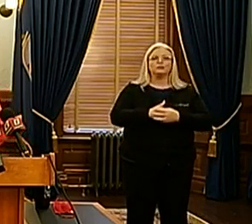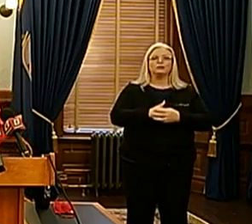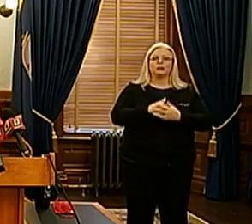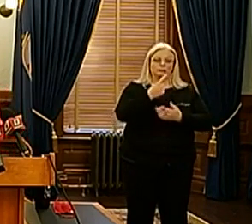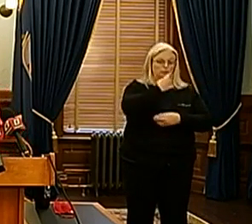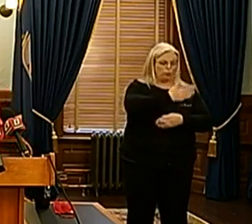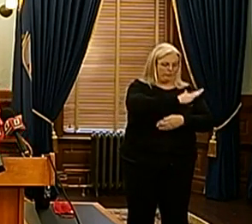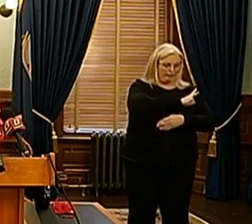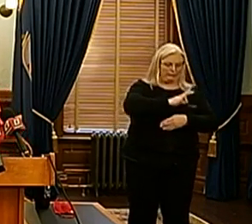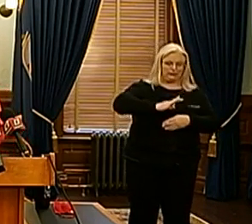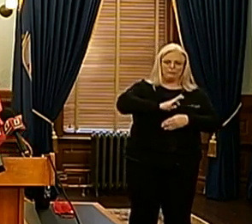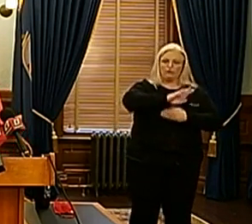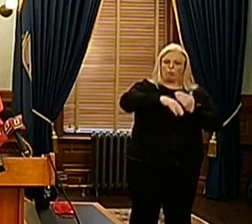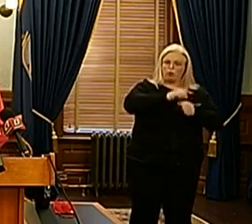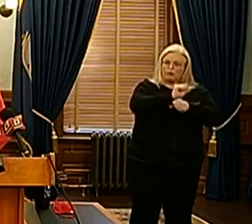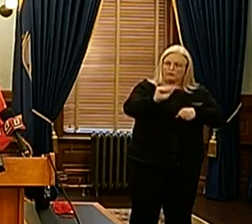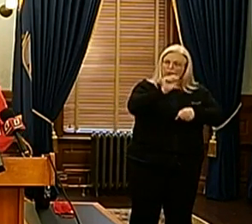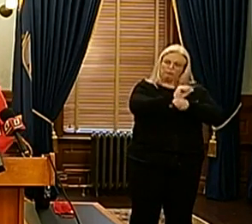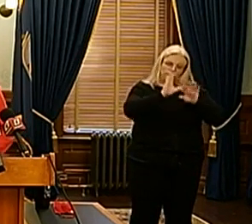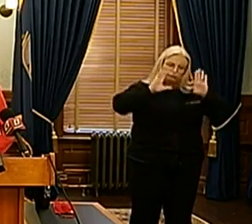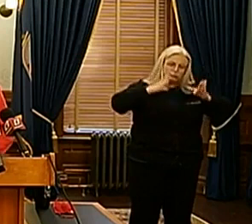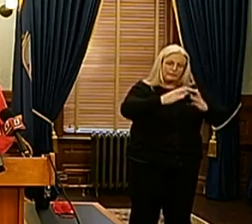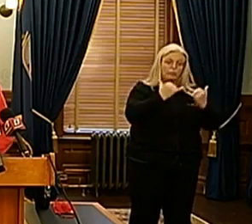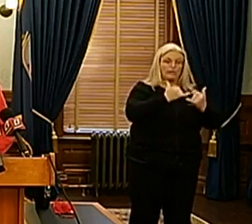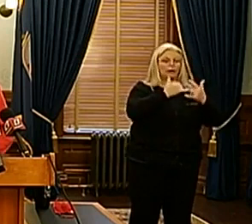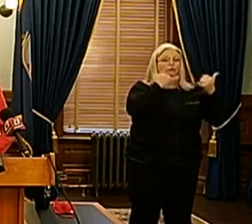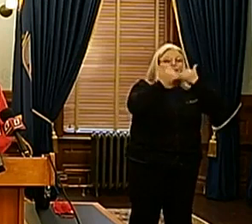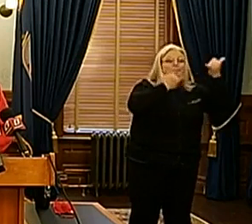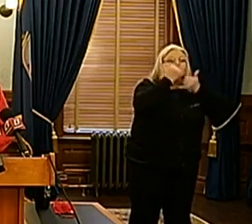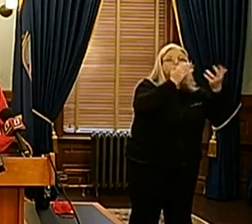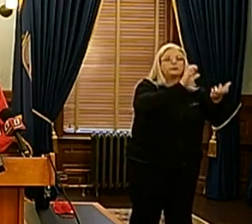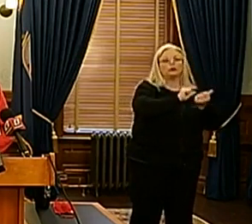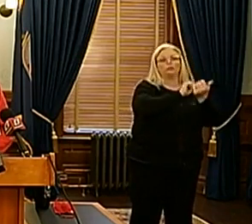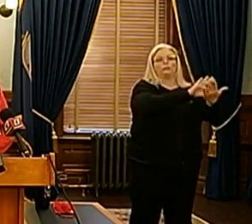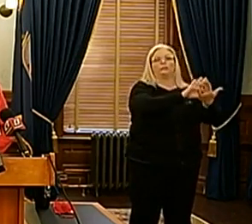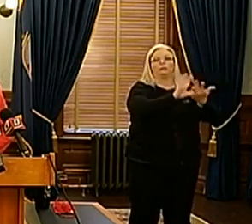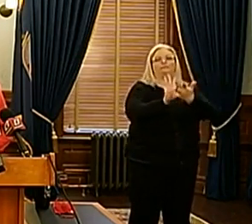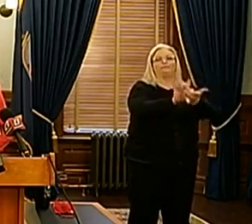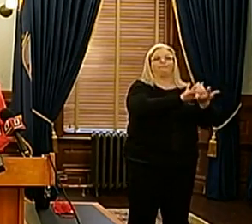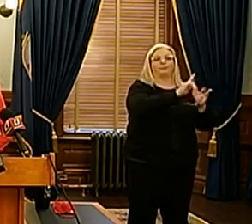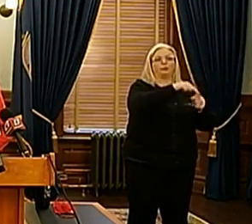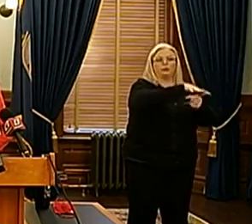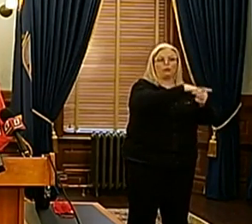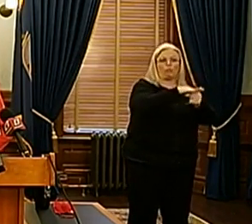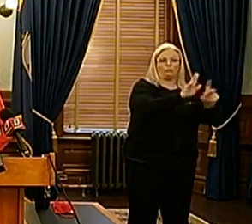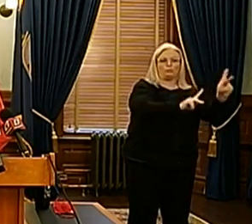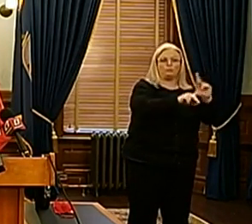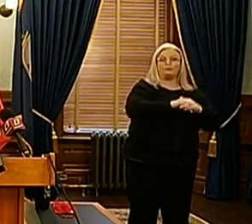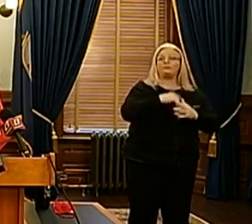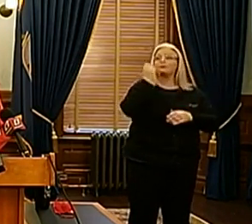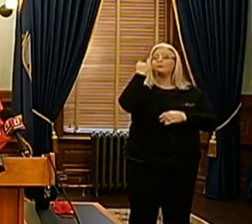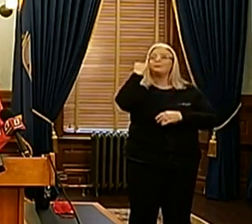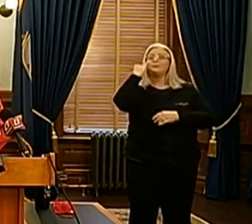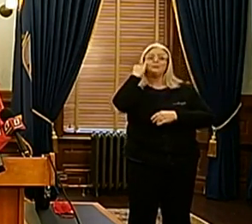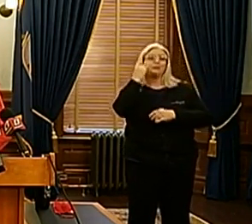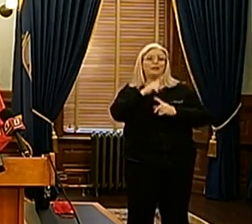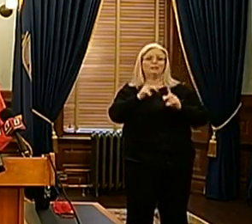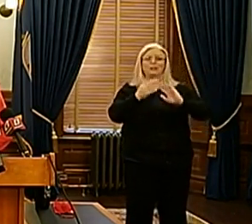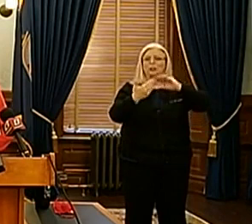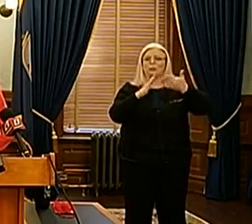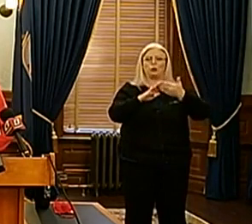my staff to put all of our energy into this strategy. However, if we are unable to convince communities